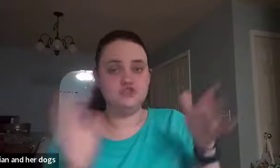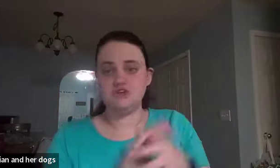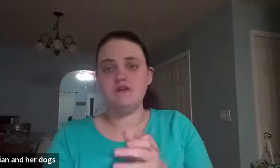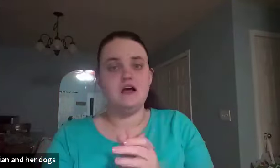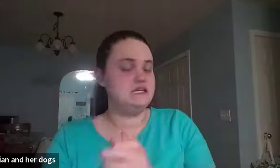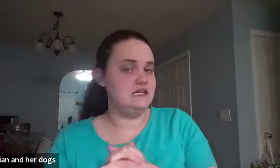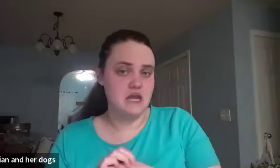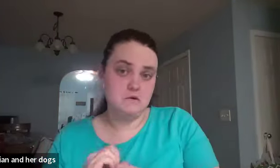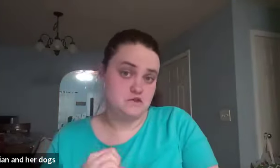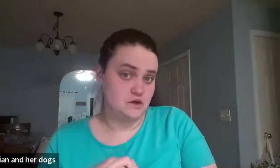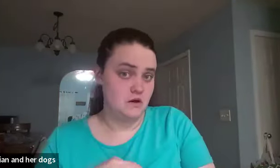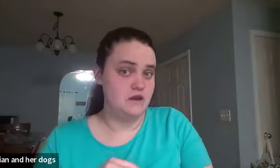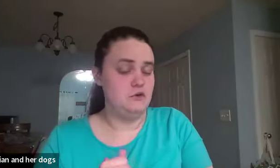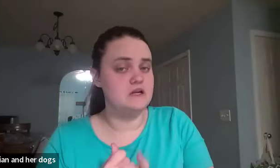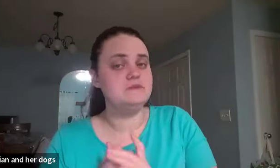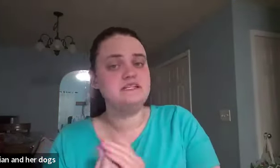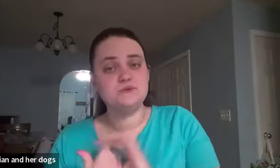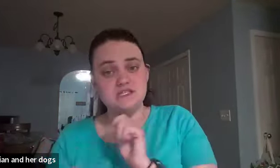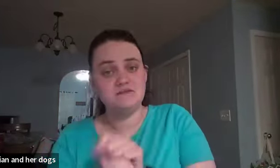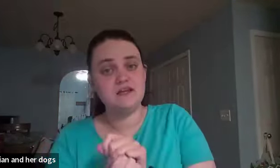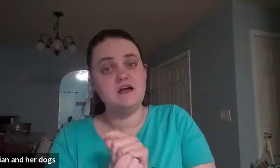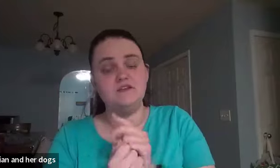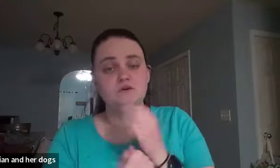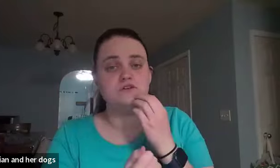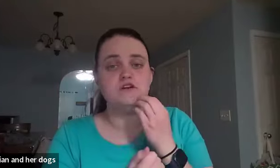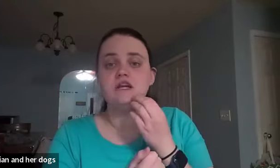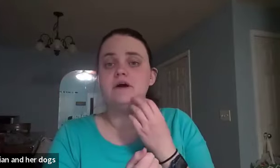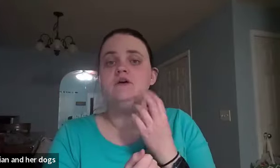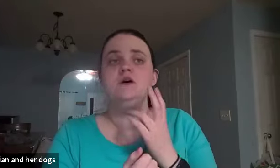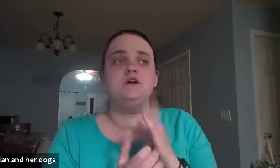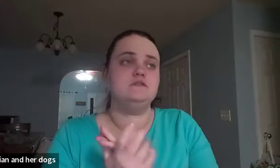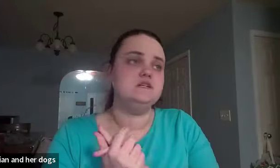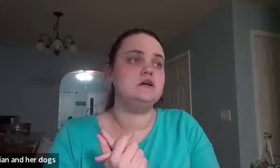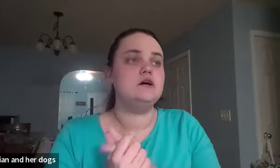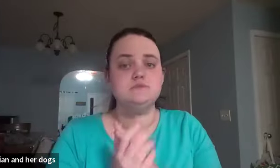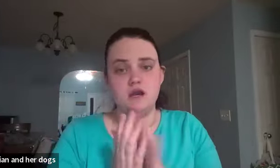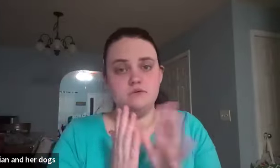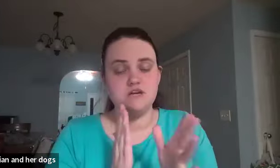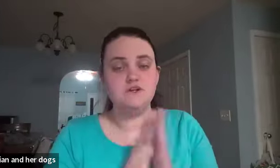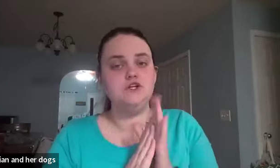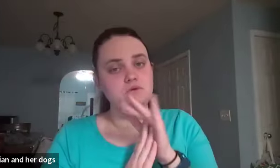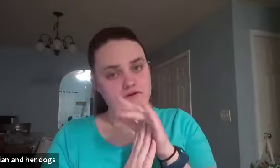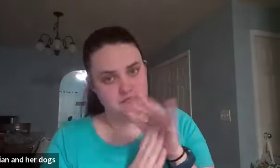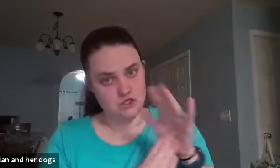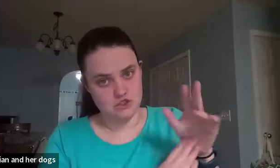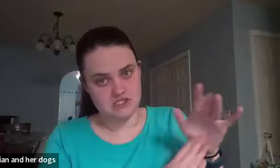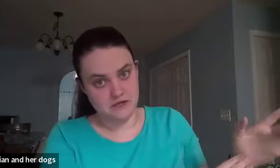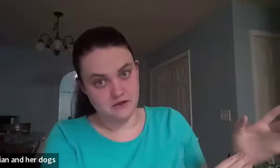whole generalized any type of soda. If you wanted to be specific, like if you were talking about Coke Zero, Sprite, whichever, you would finger